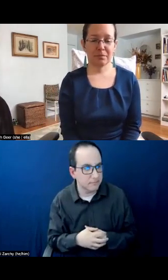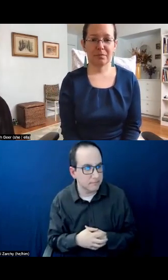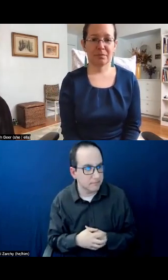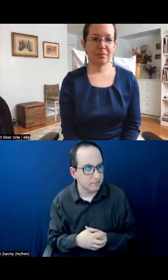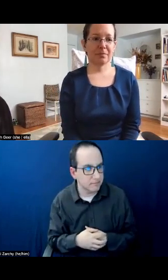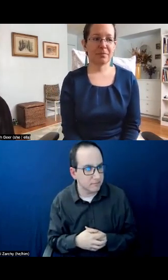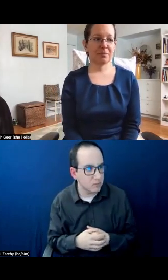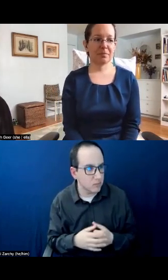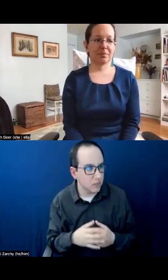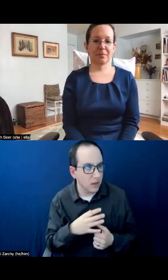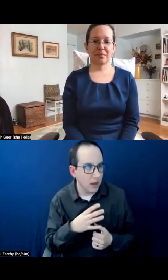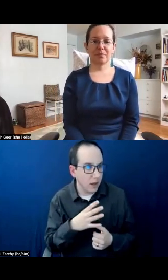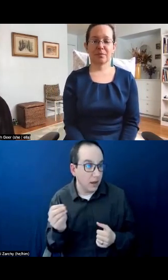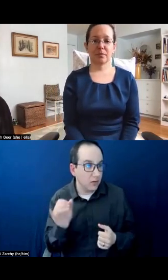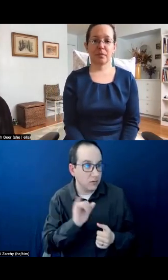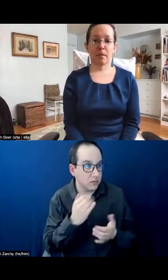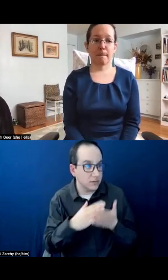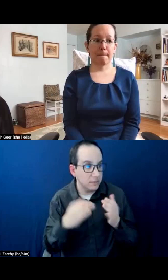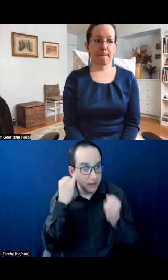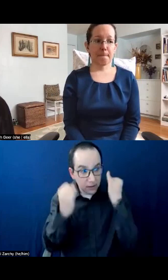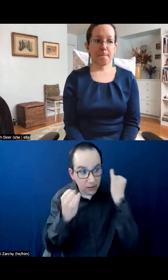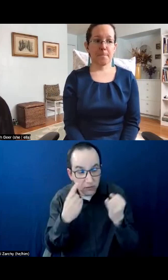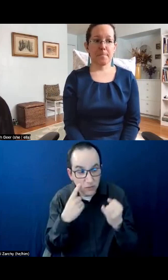Just some ideas.